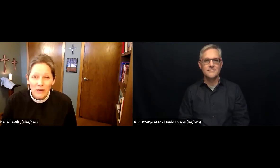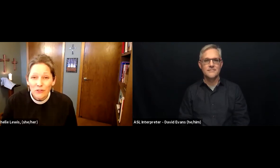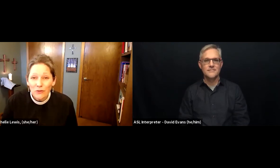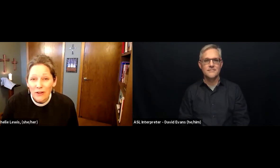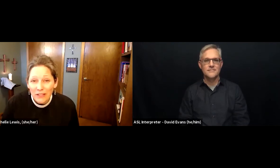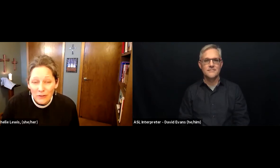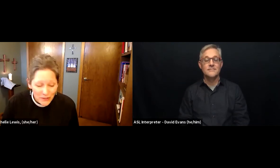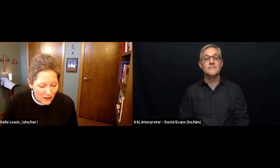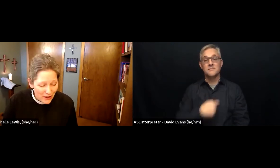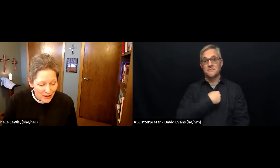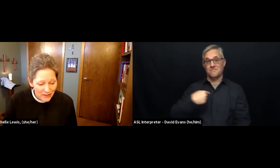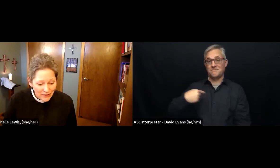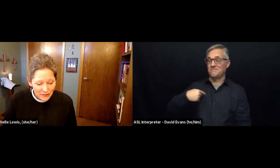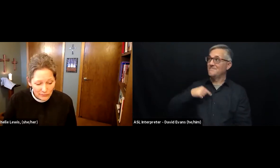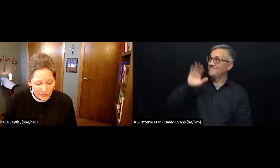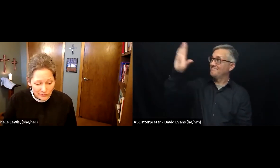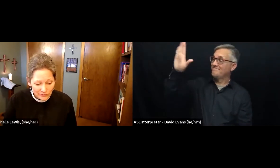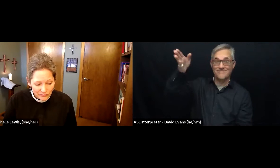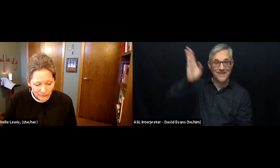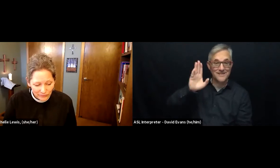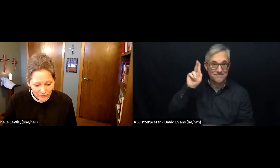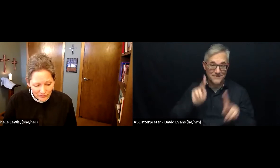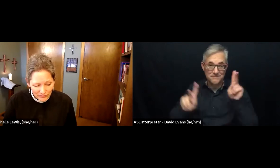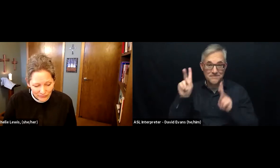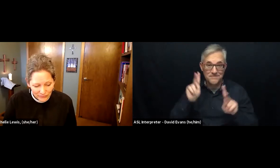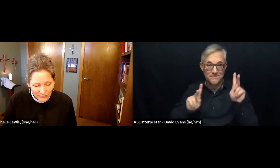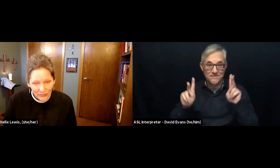And we draw near to God.